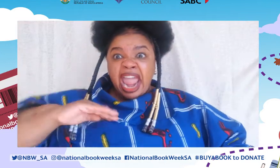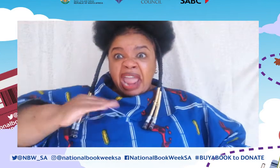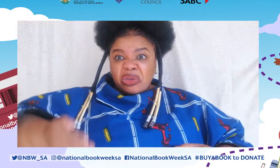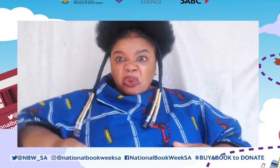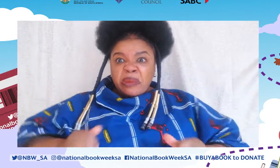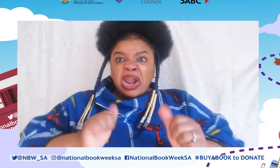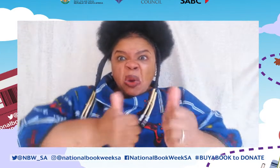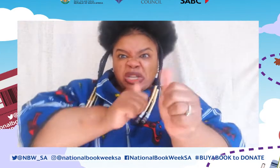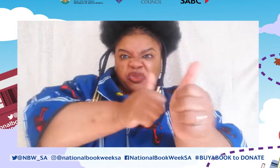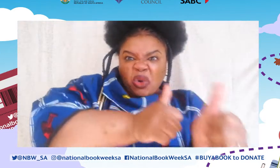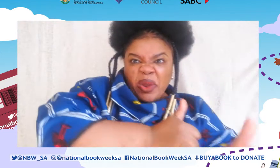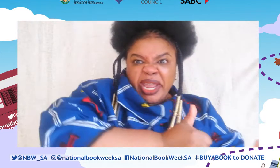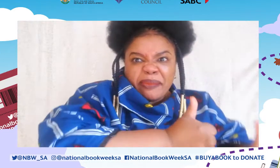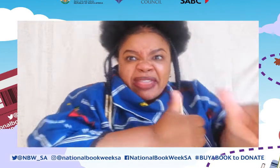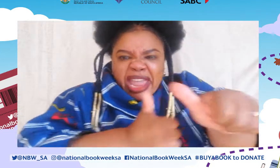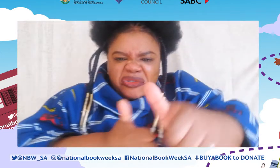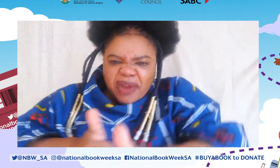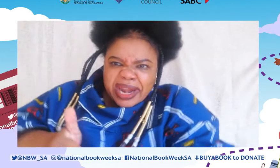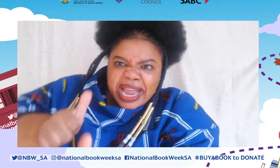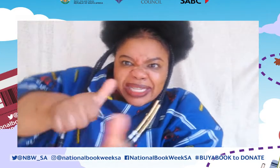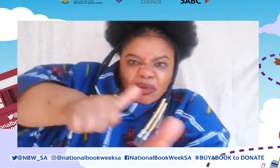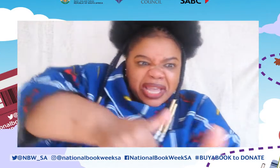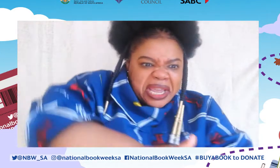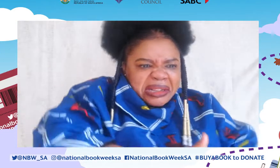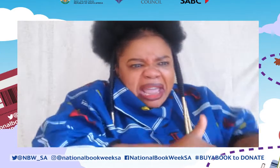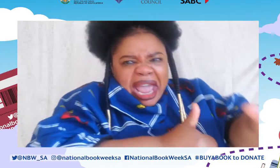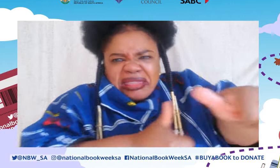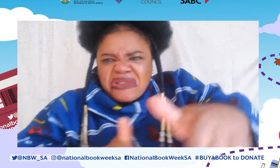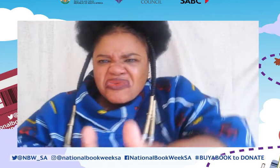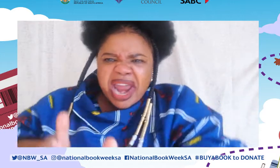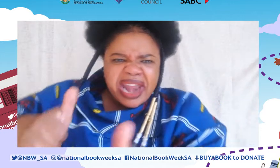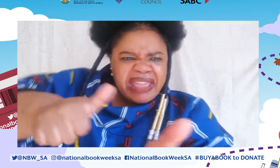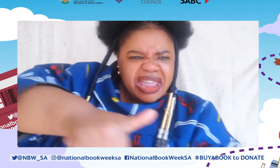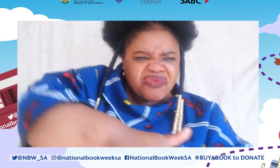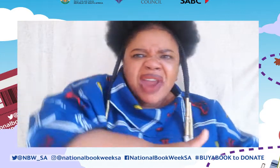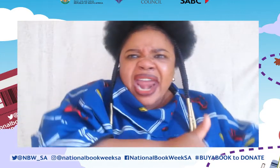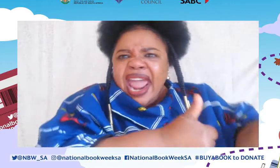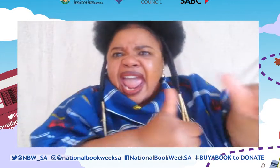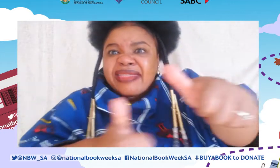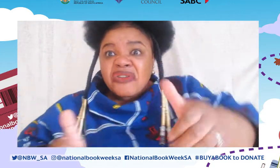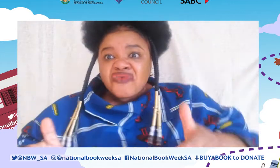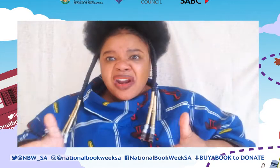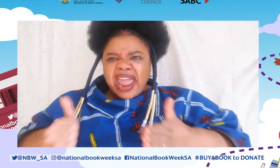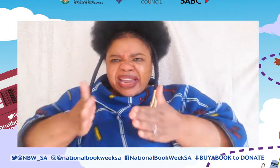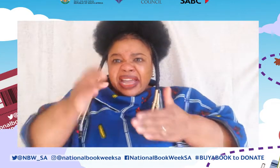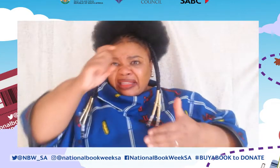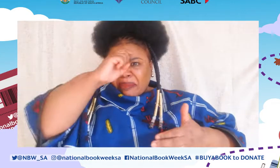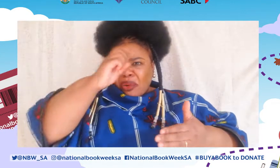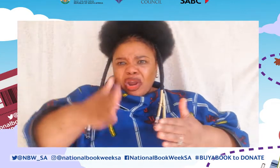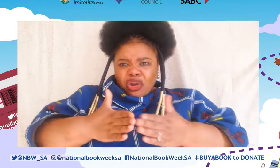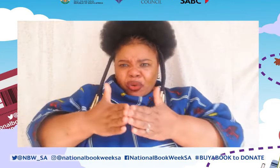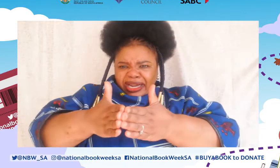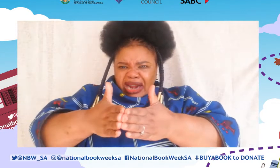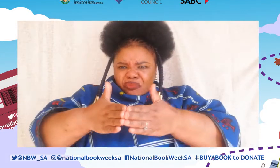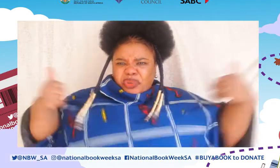ran, and the woman was following him. They ran down the hill, and they ran, and they ran, and they ran, and the